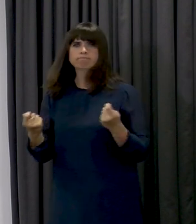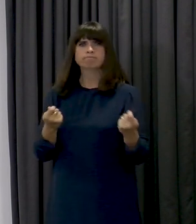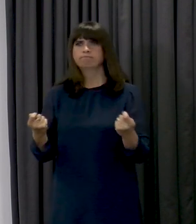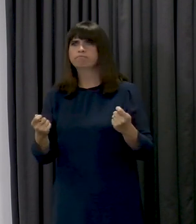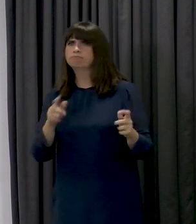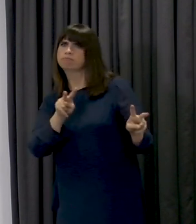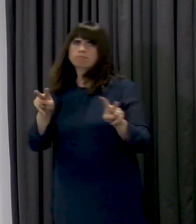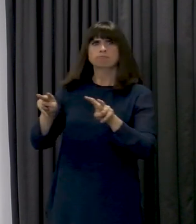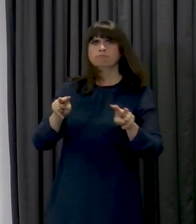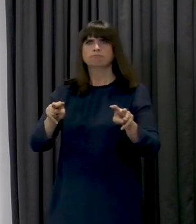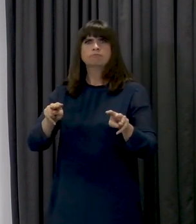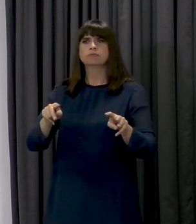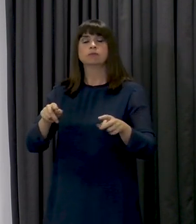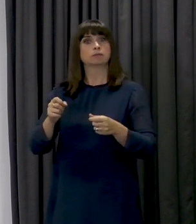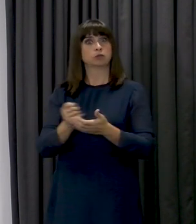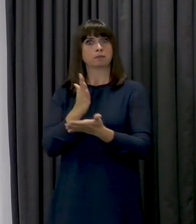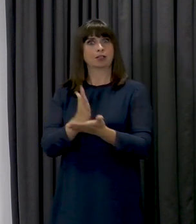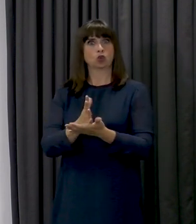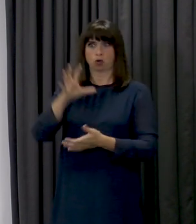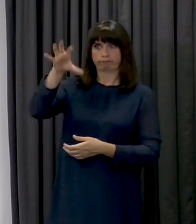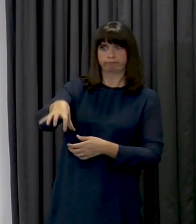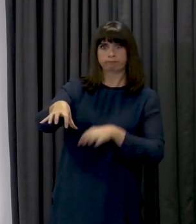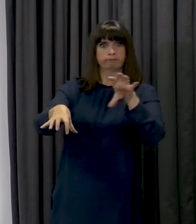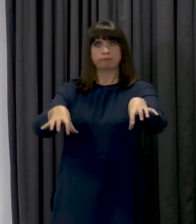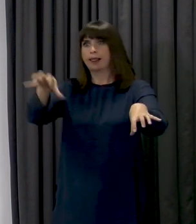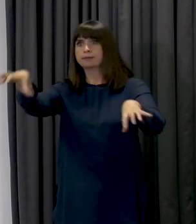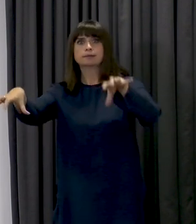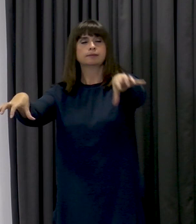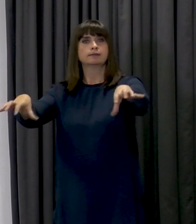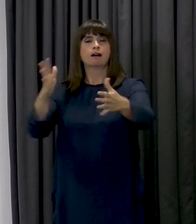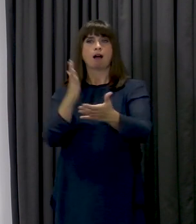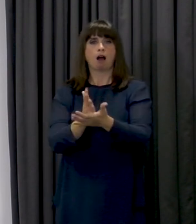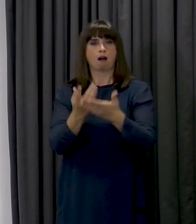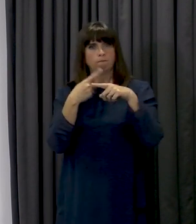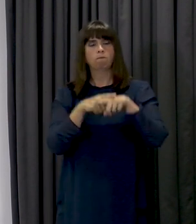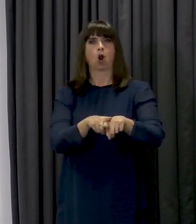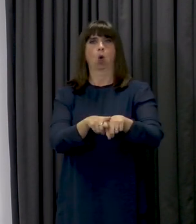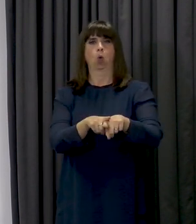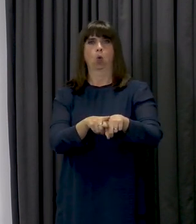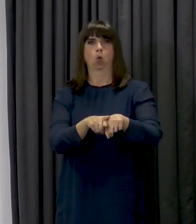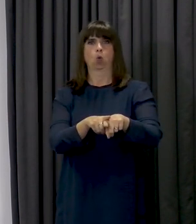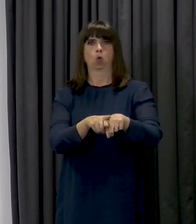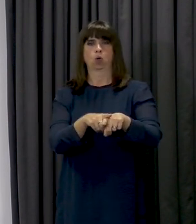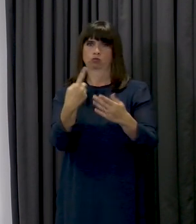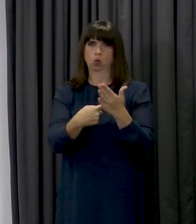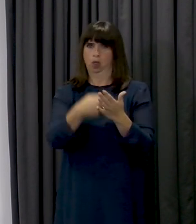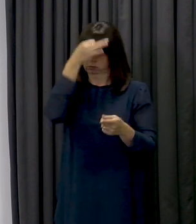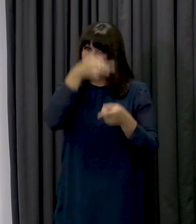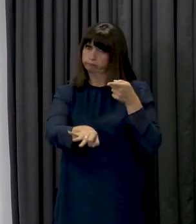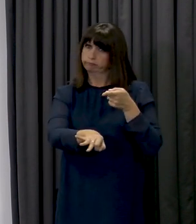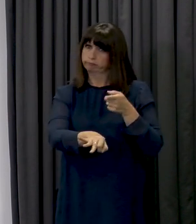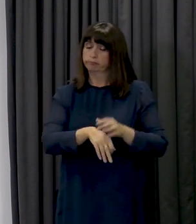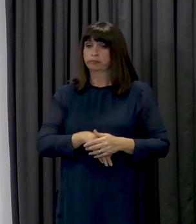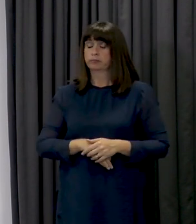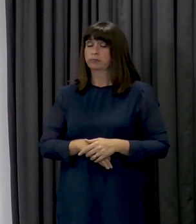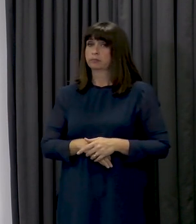used to ensure that premises are complying with the reopening requirements. And